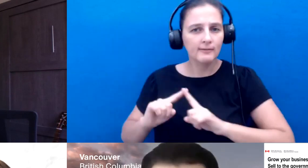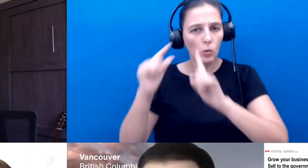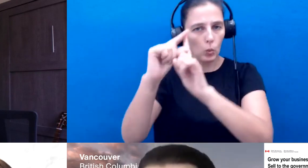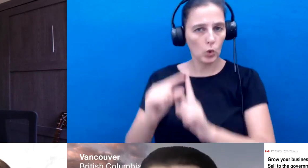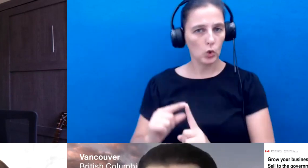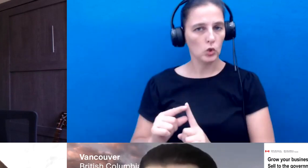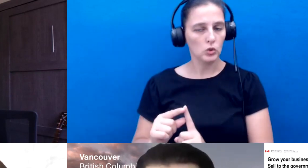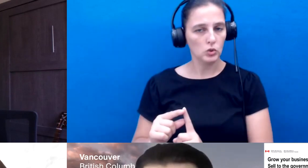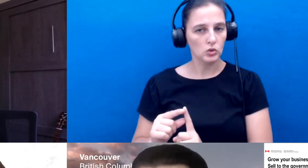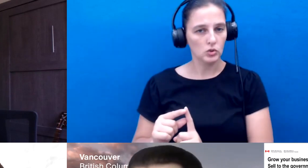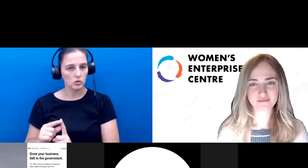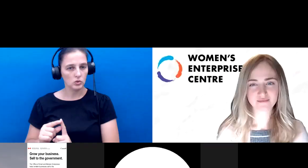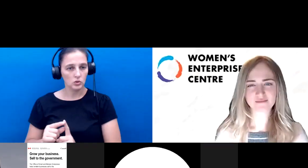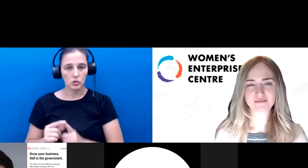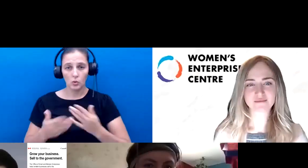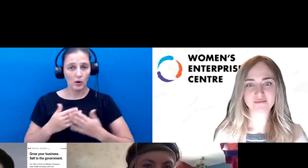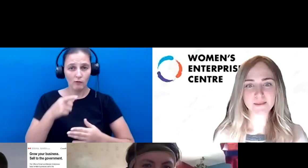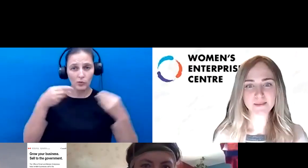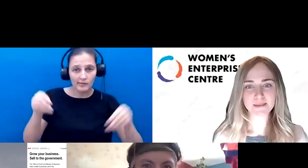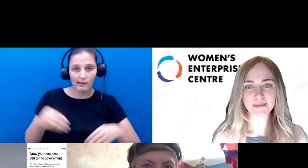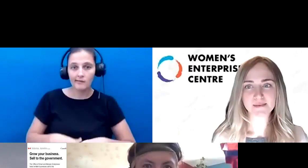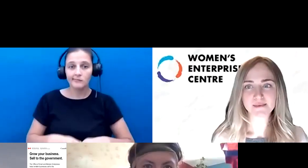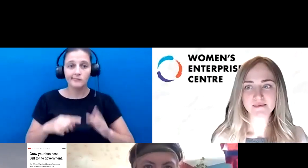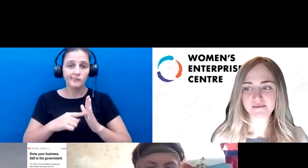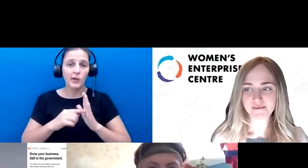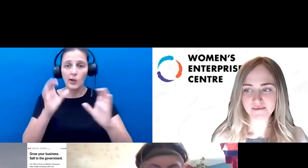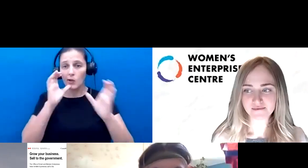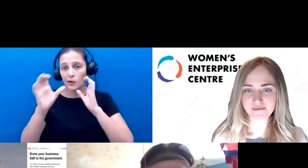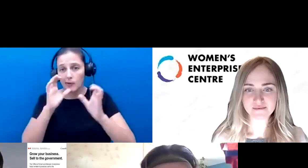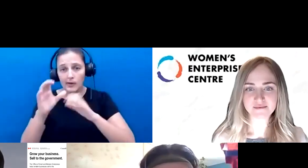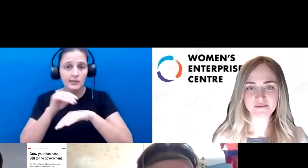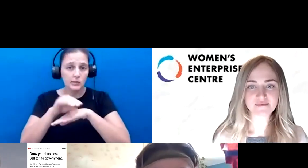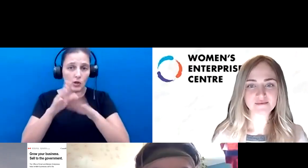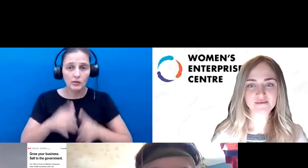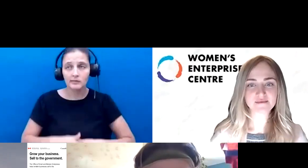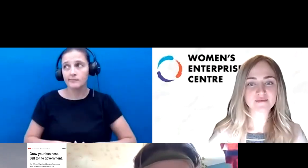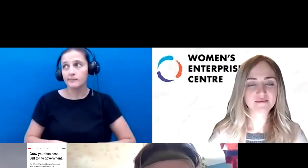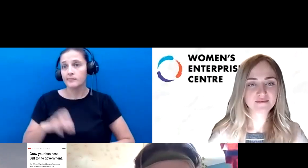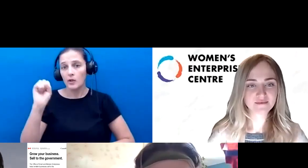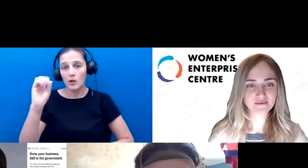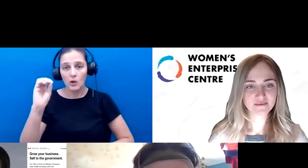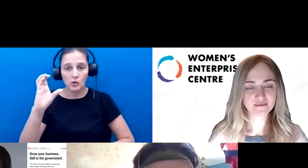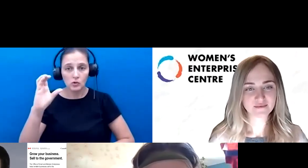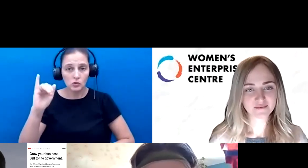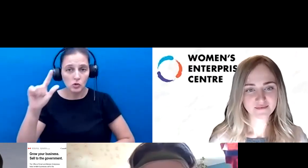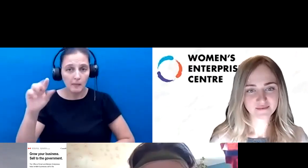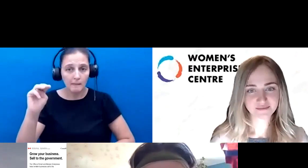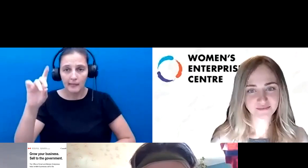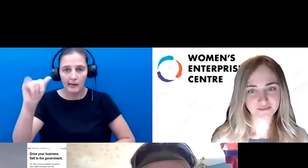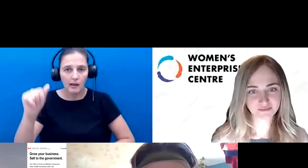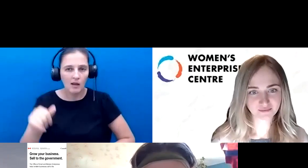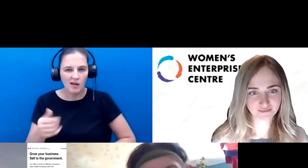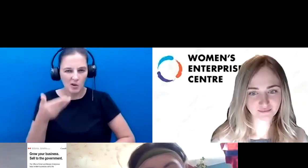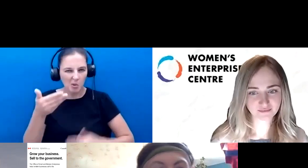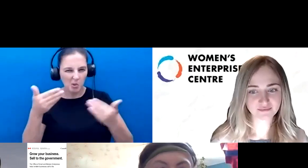different words for what it is you sell. Communications consultant, maybe it's social media, maybe it's whatever. But